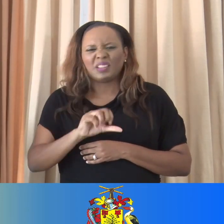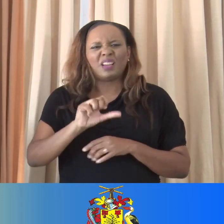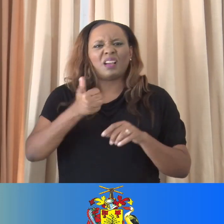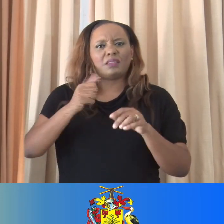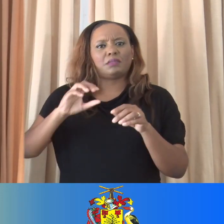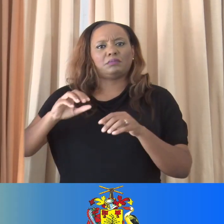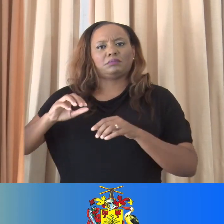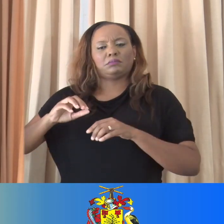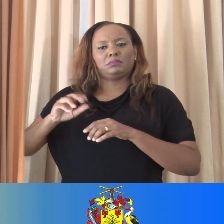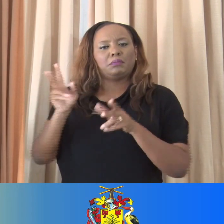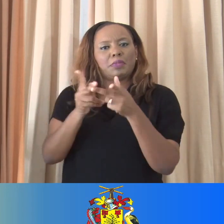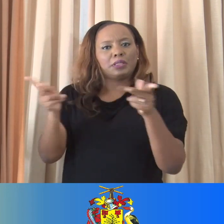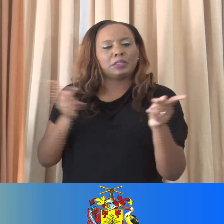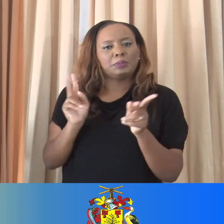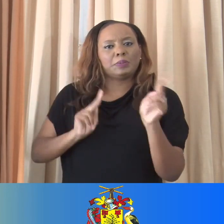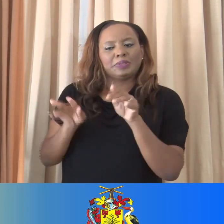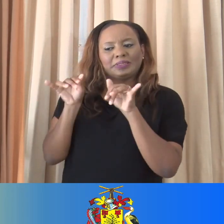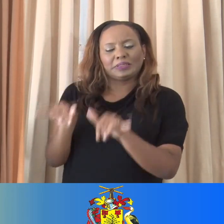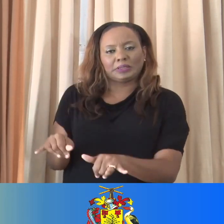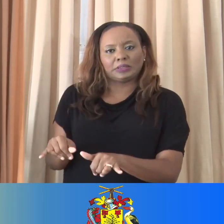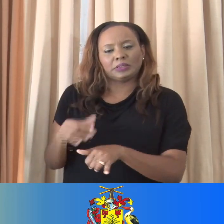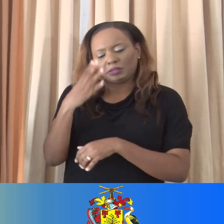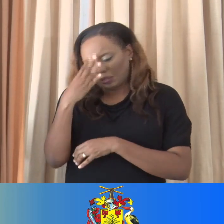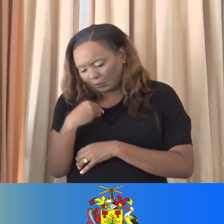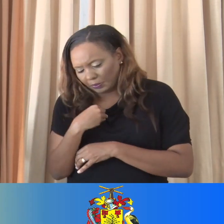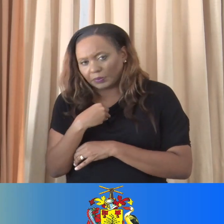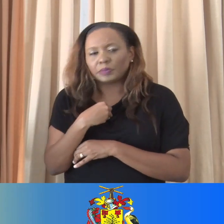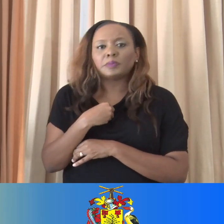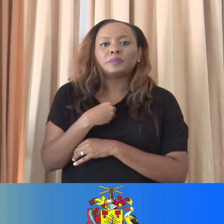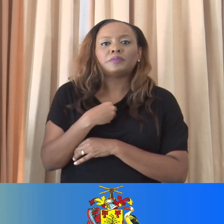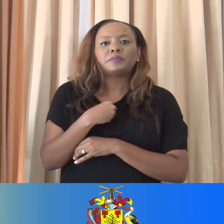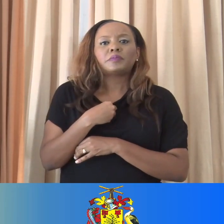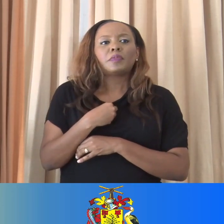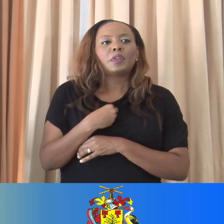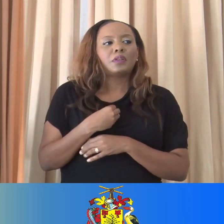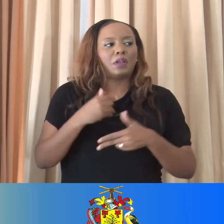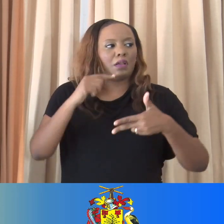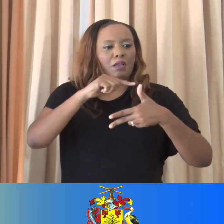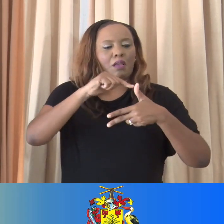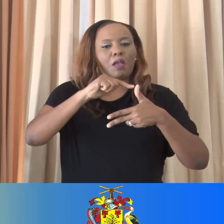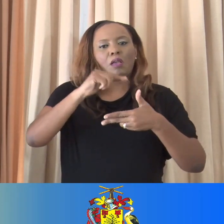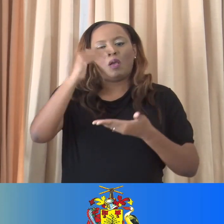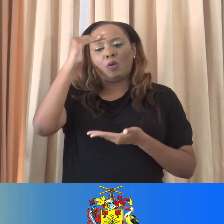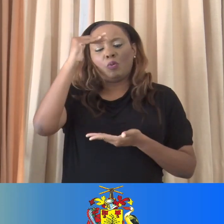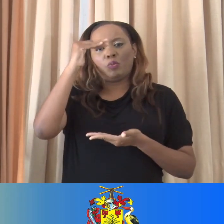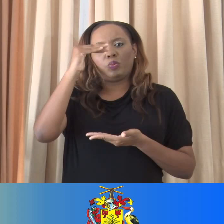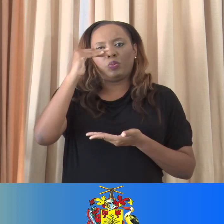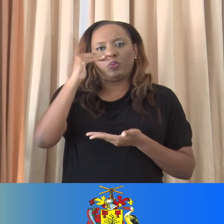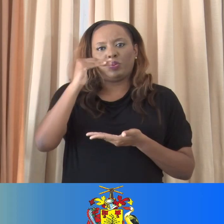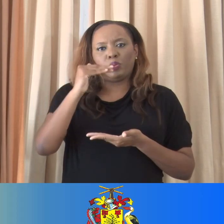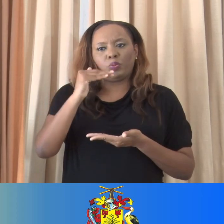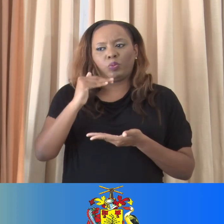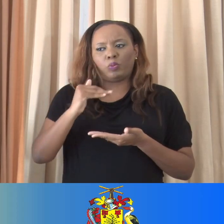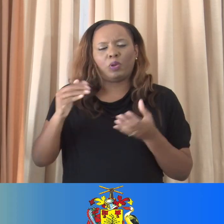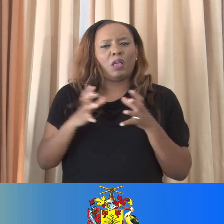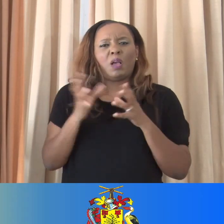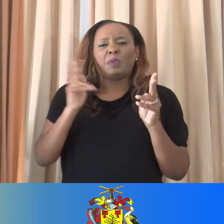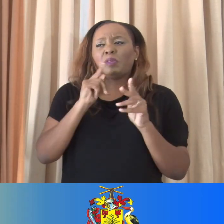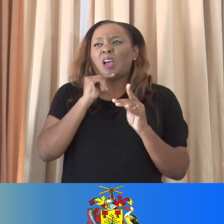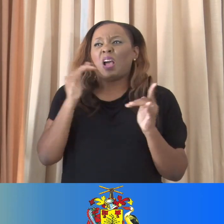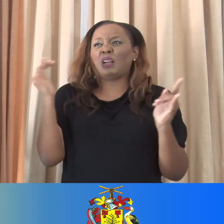The second thing that happened was that consequent upon that dramatic decline in or dramatic